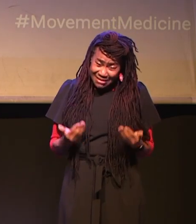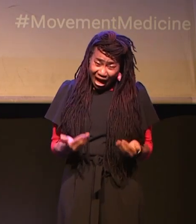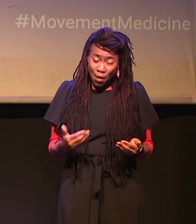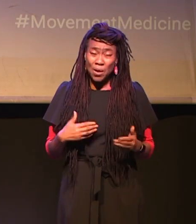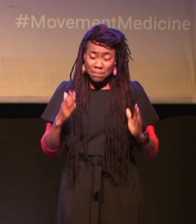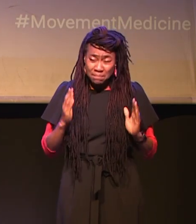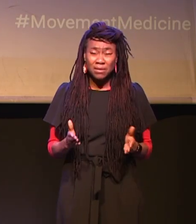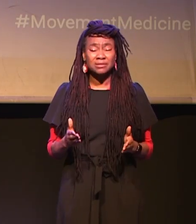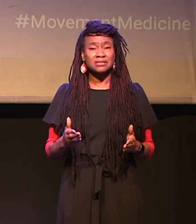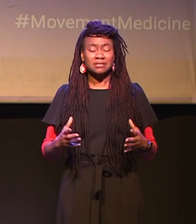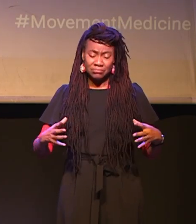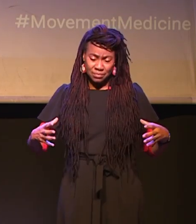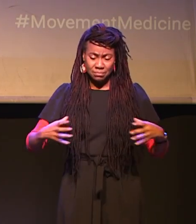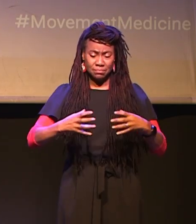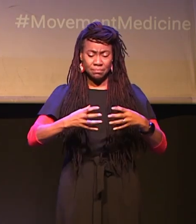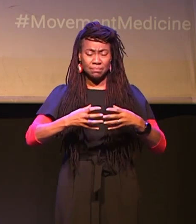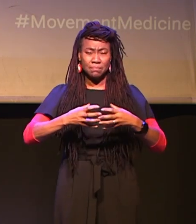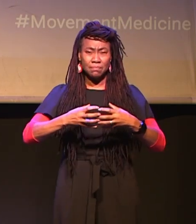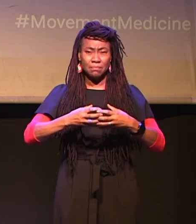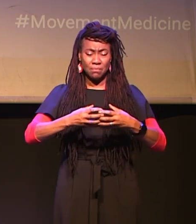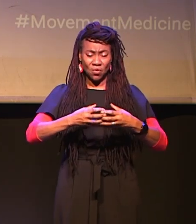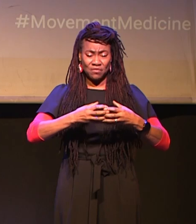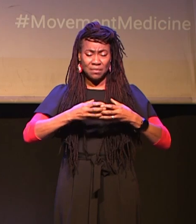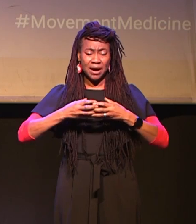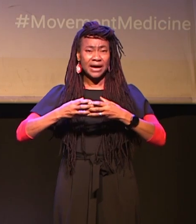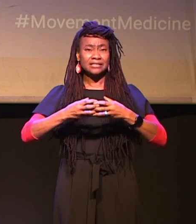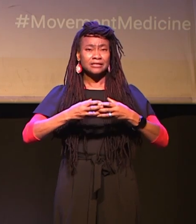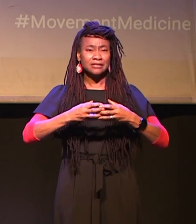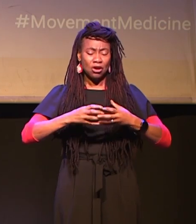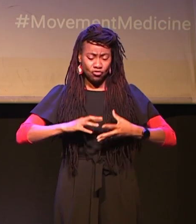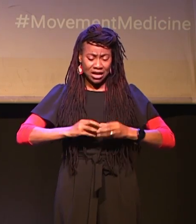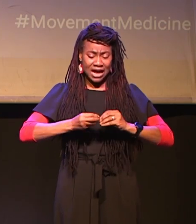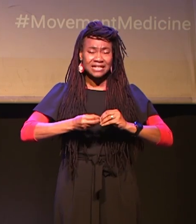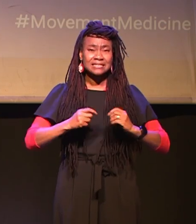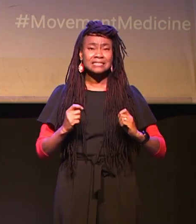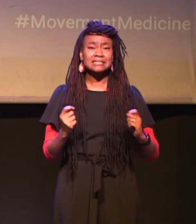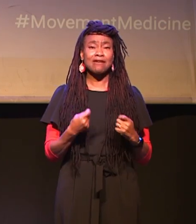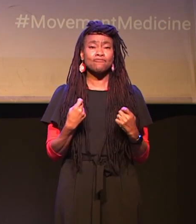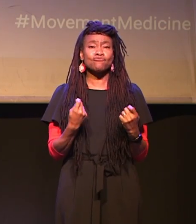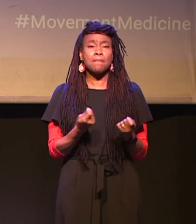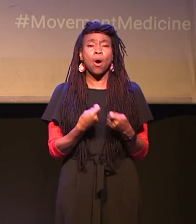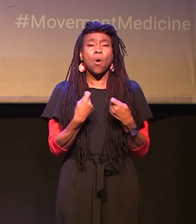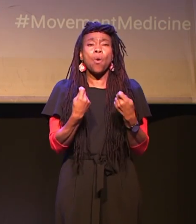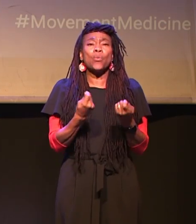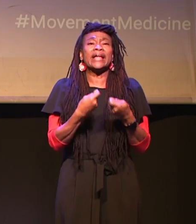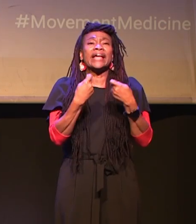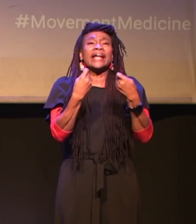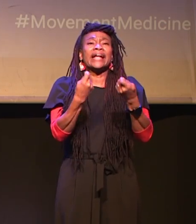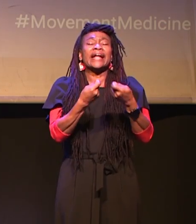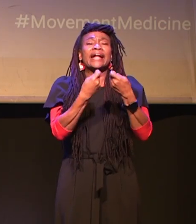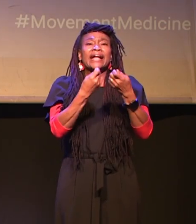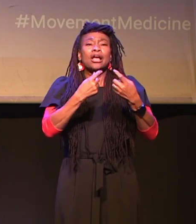the movement, to have the ceremony, to enter into that space, to shake it off,